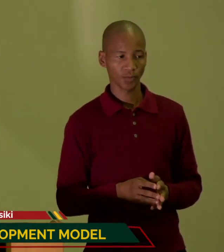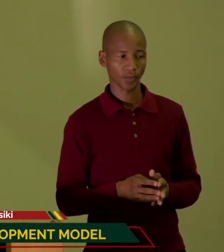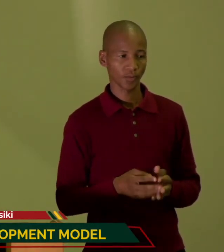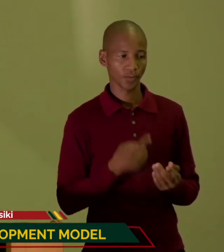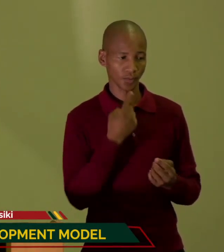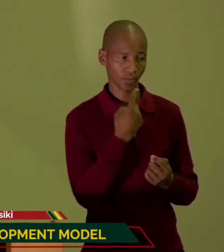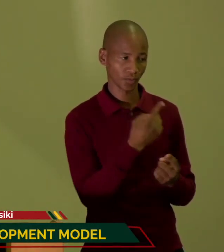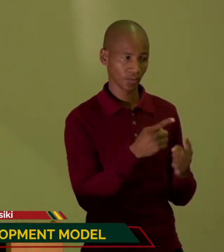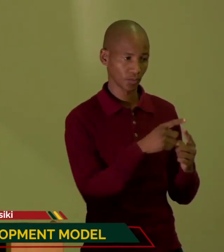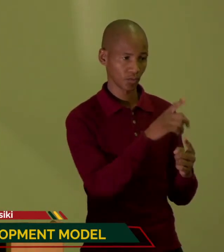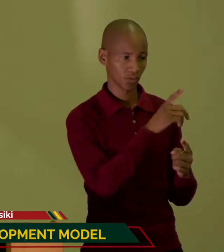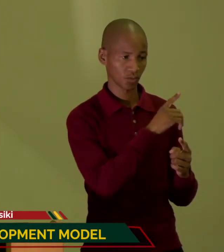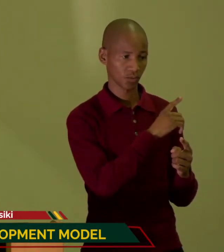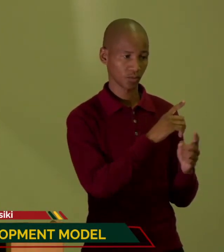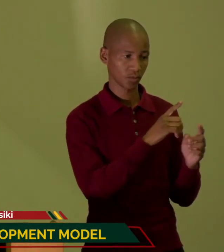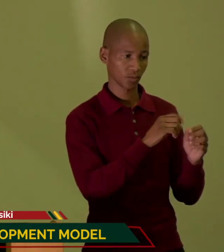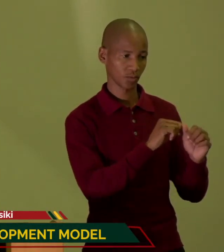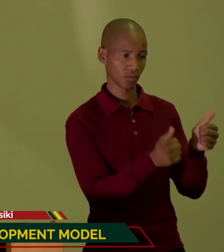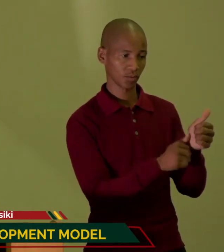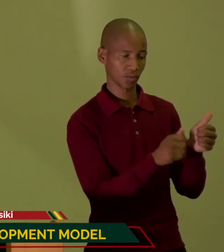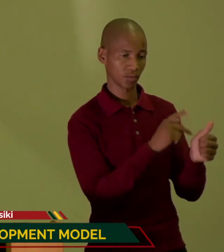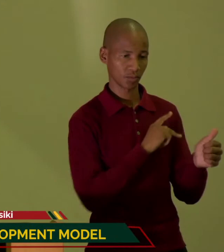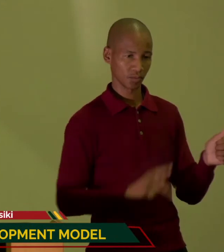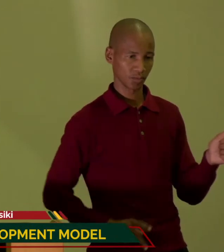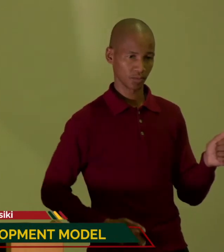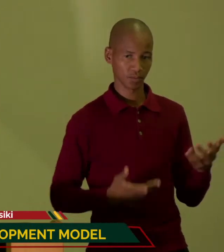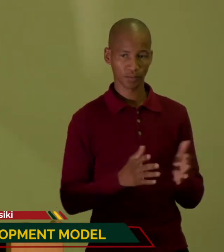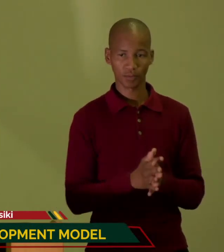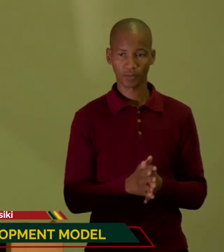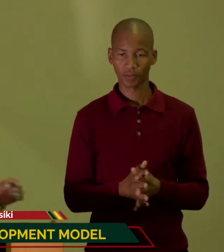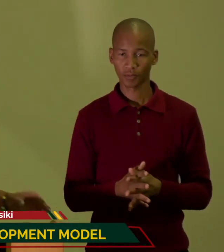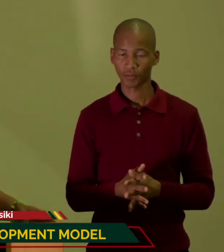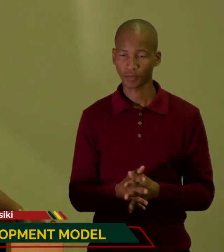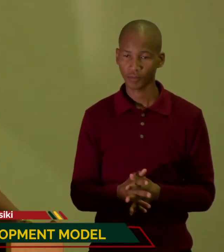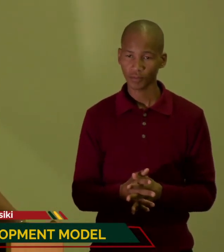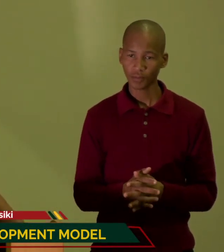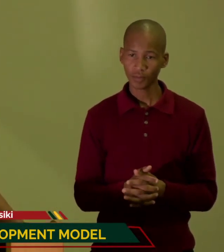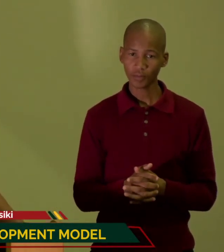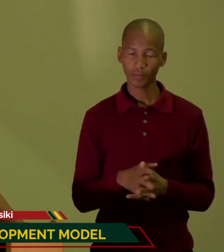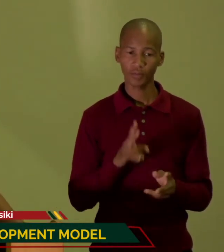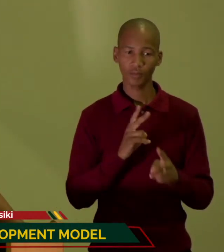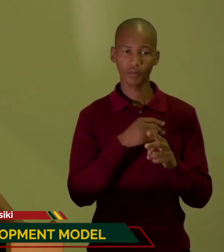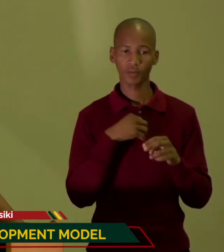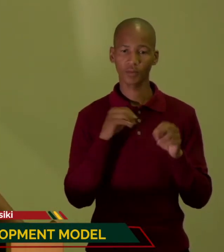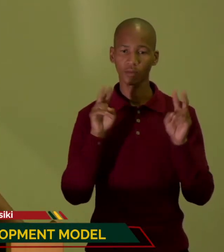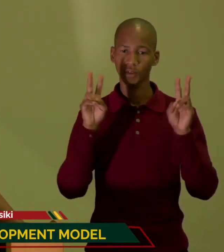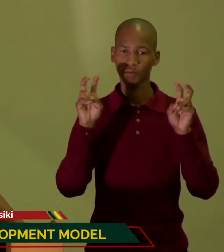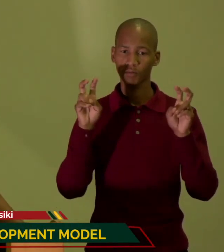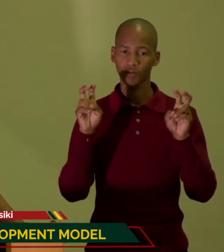president. Also, we have in the issue of cannabis in the area. Many